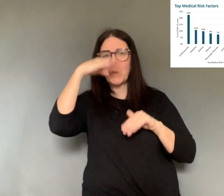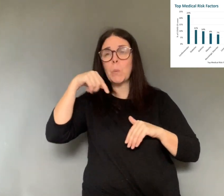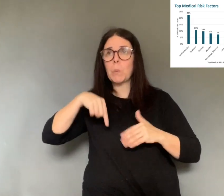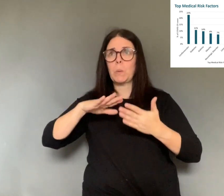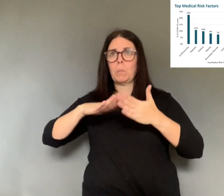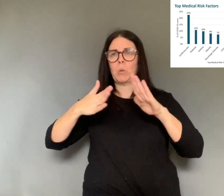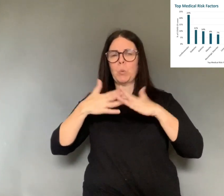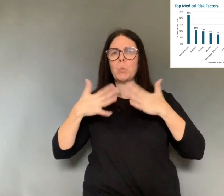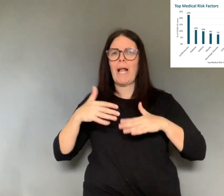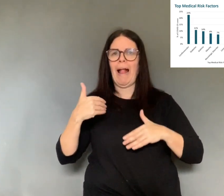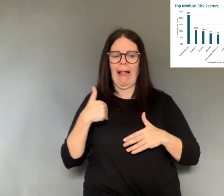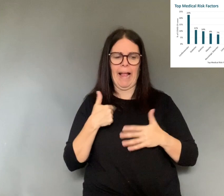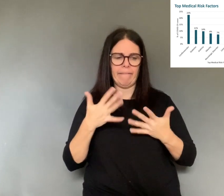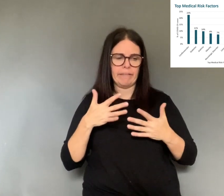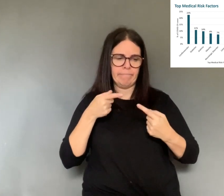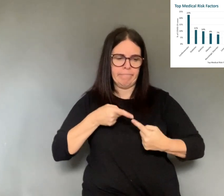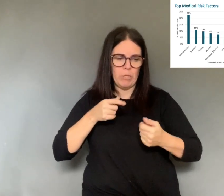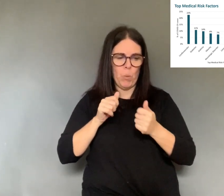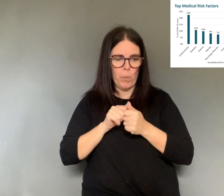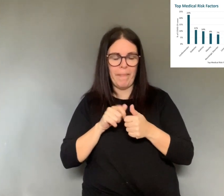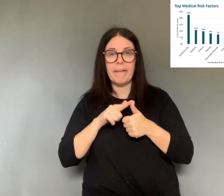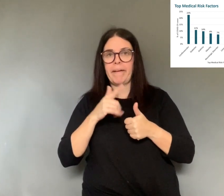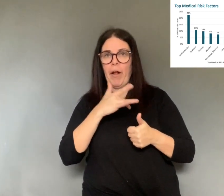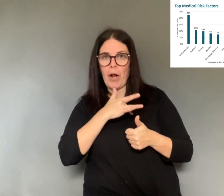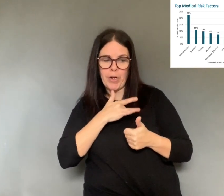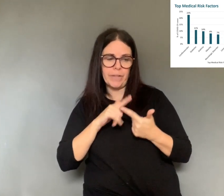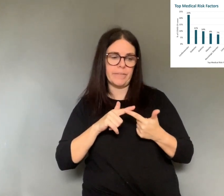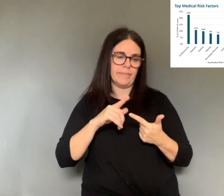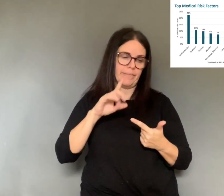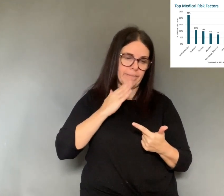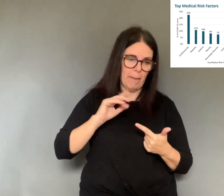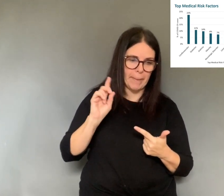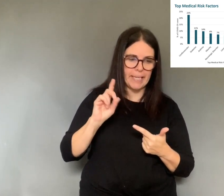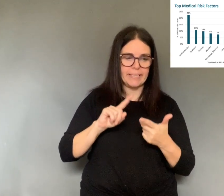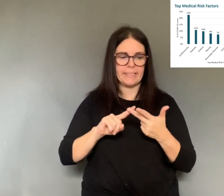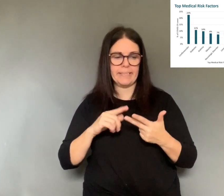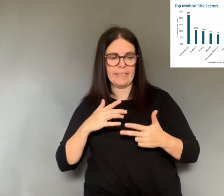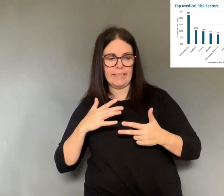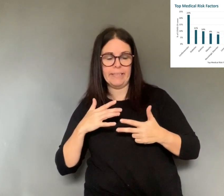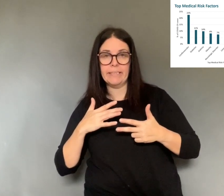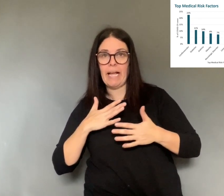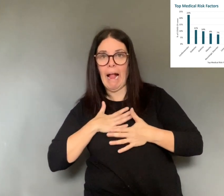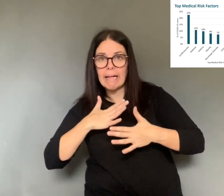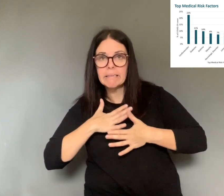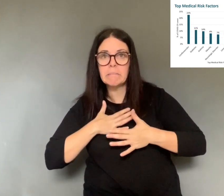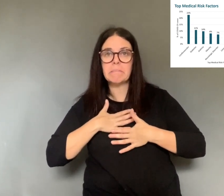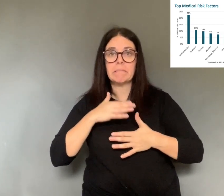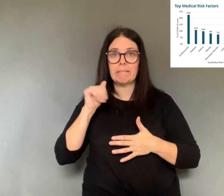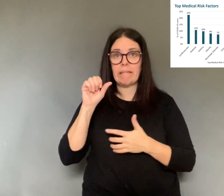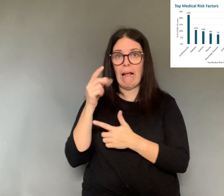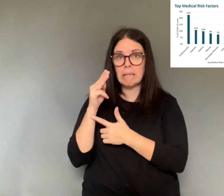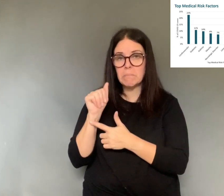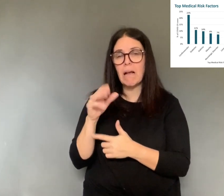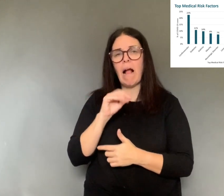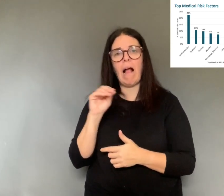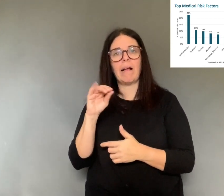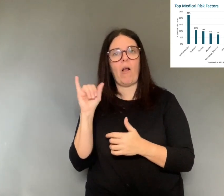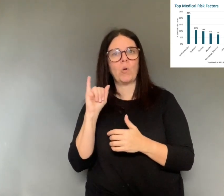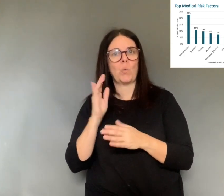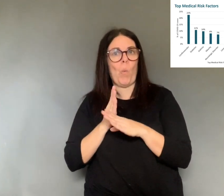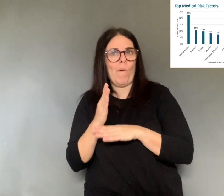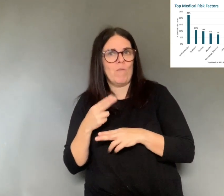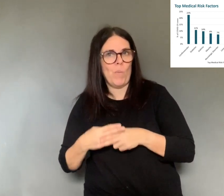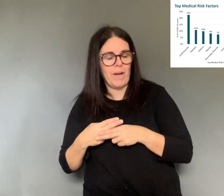in promoting better, healthier lifestyle to reduce the number of cases in our community with respect to cardiovascular